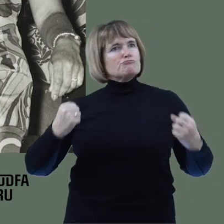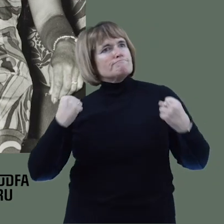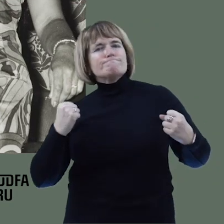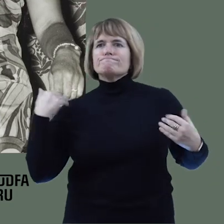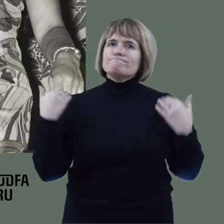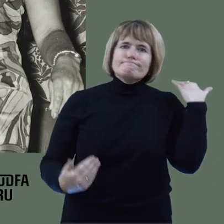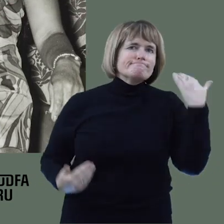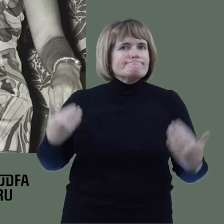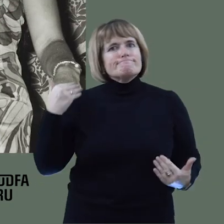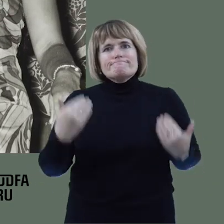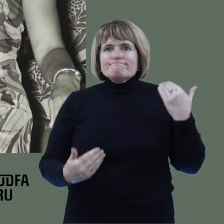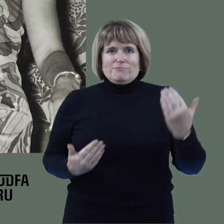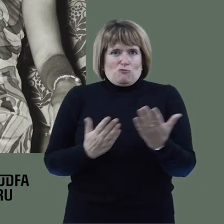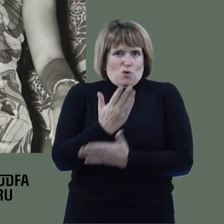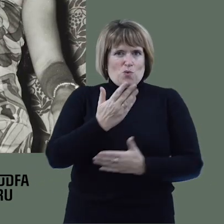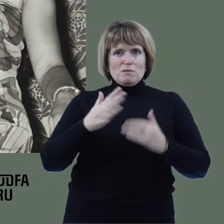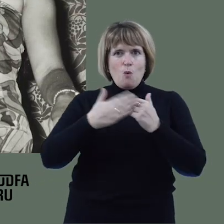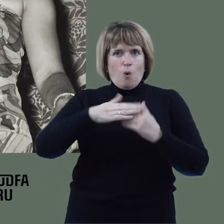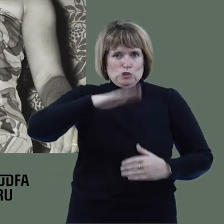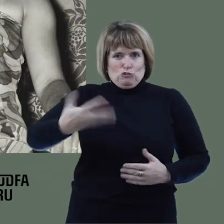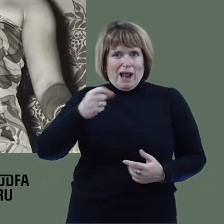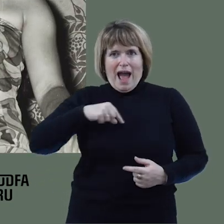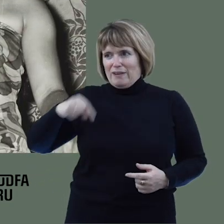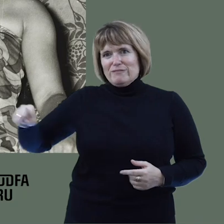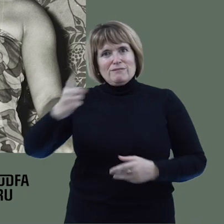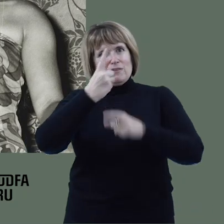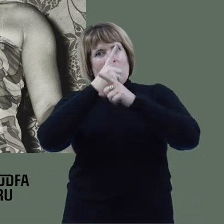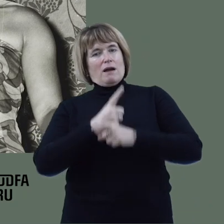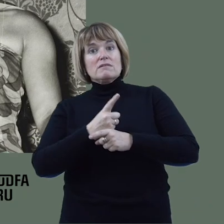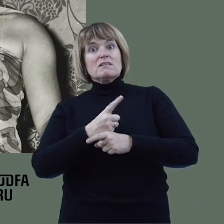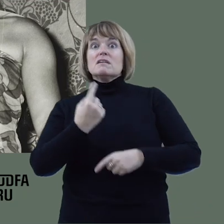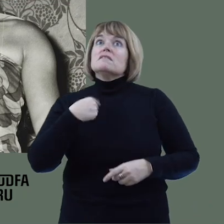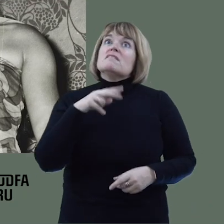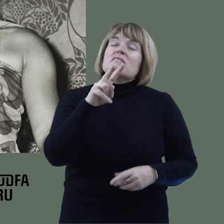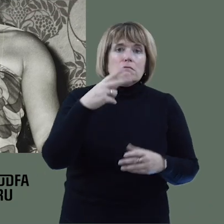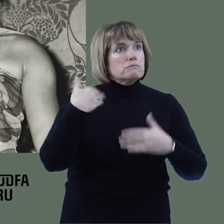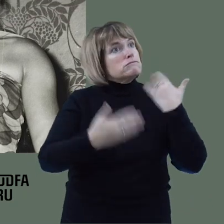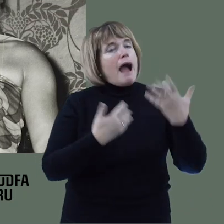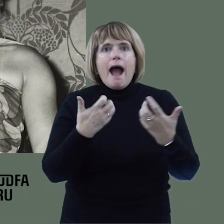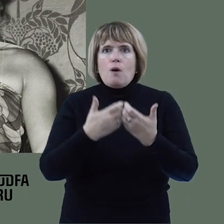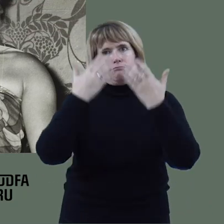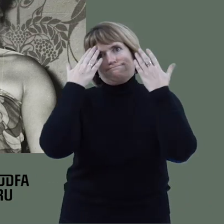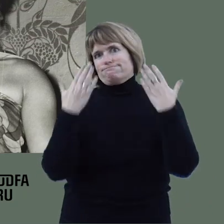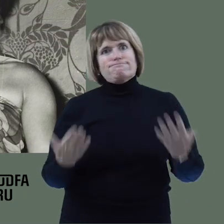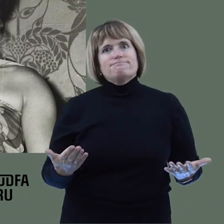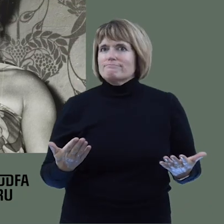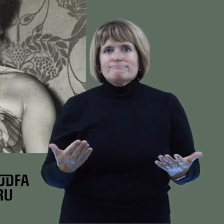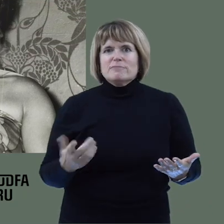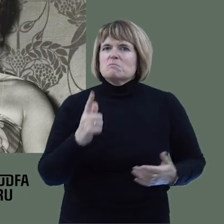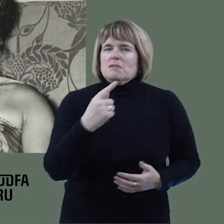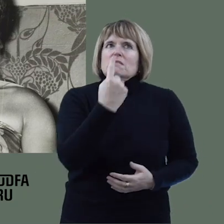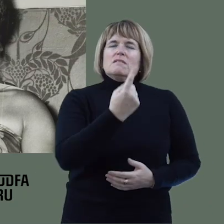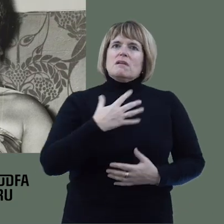old-fashioned, strong women who, because she had other children, I don't know how she did it. I don't know. She